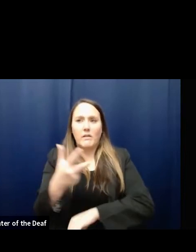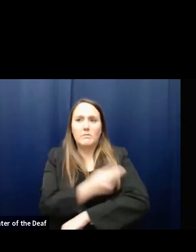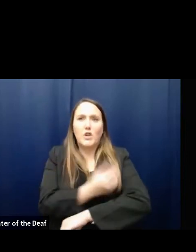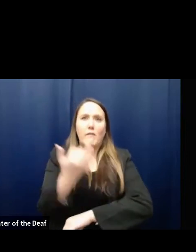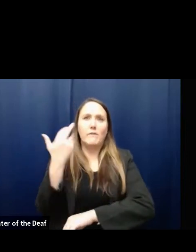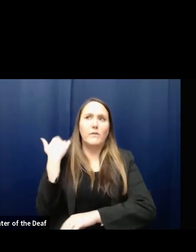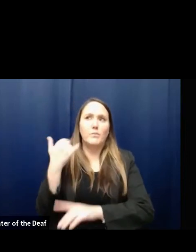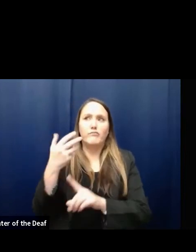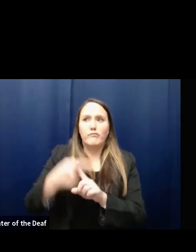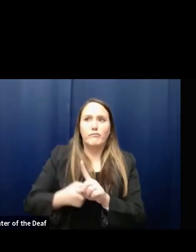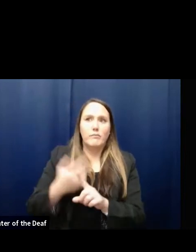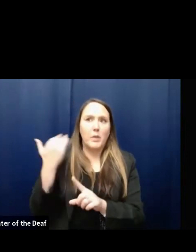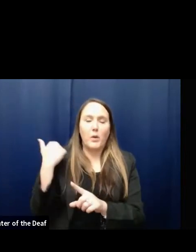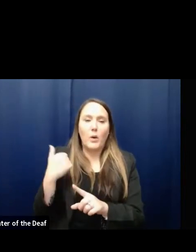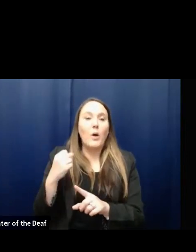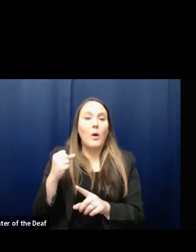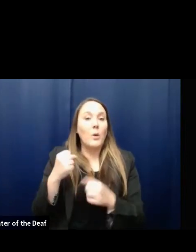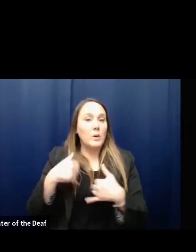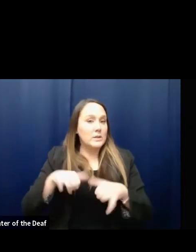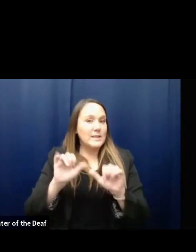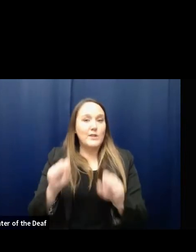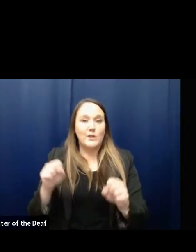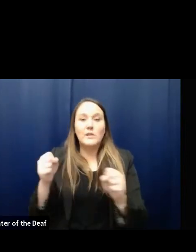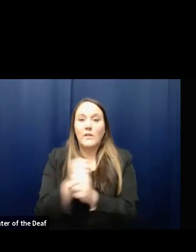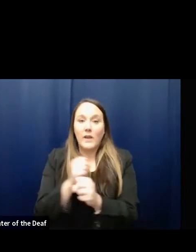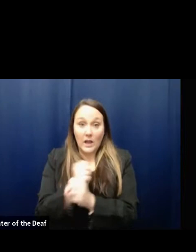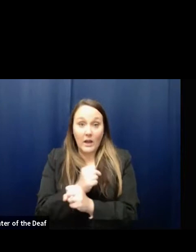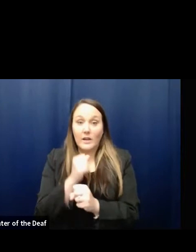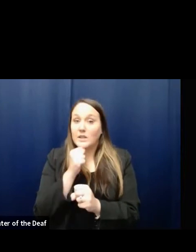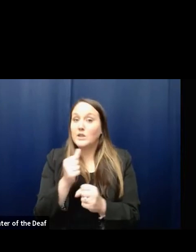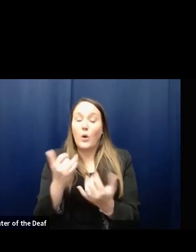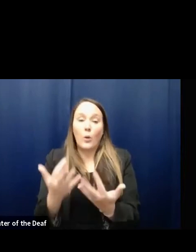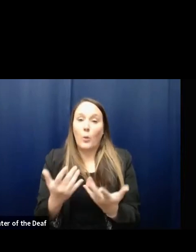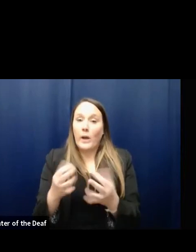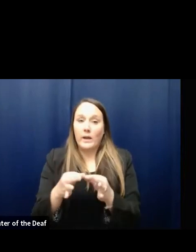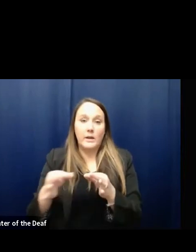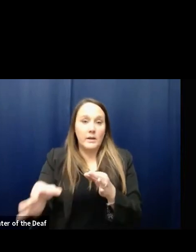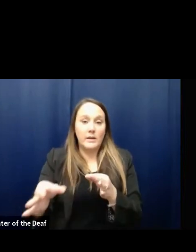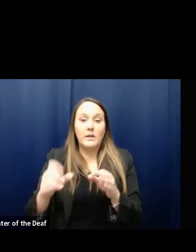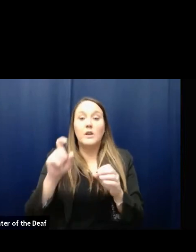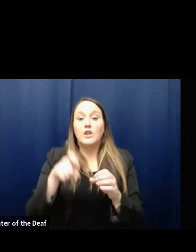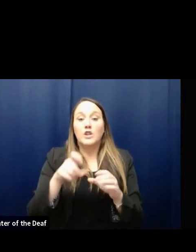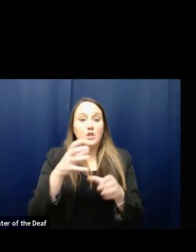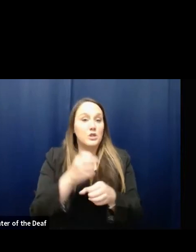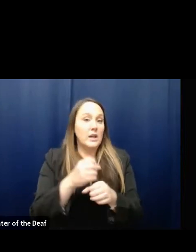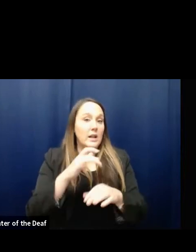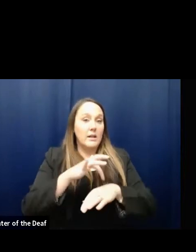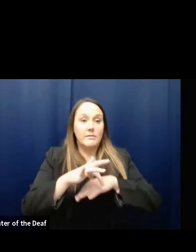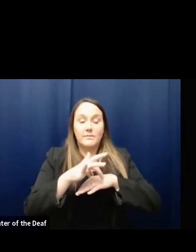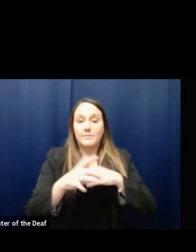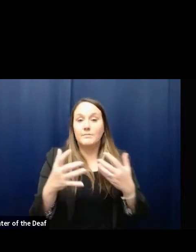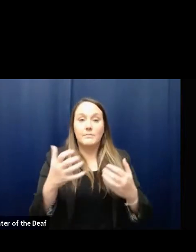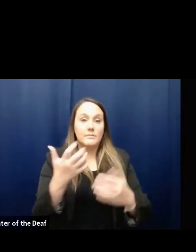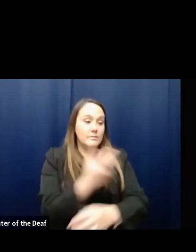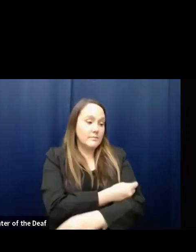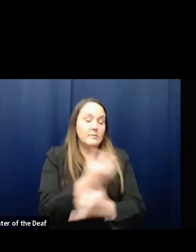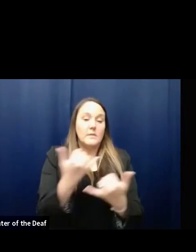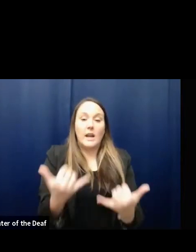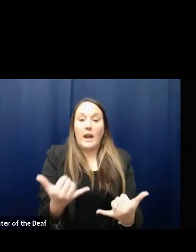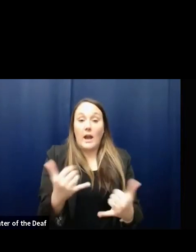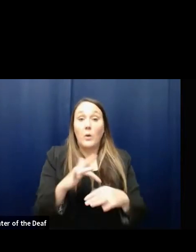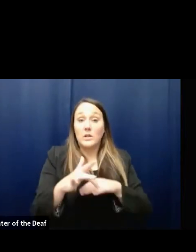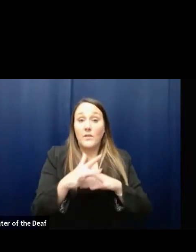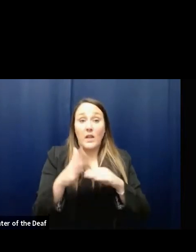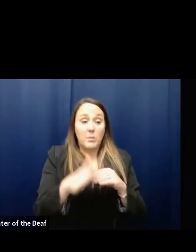can still fight against the flu. So don't wait. Get your flu shot now. You should get it as soon as it's available. They're available widely throughout